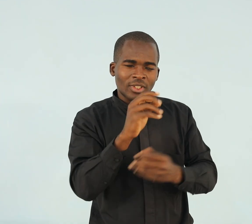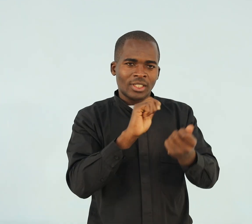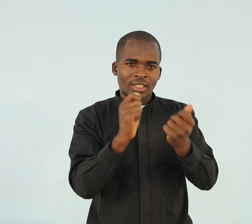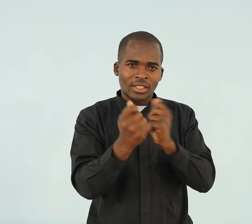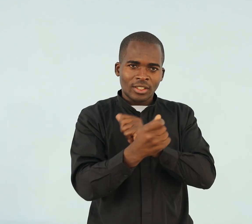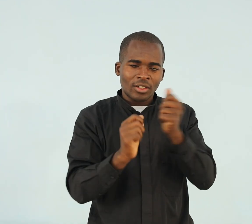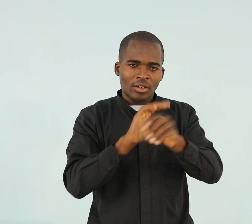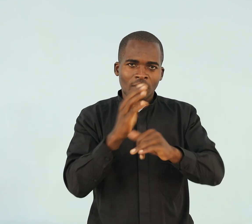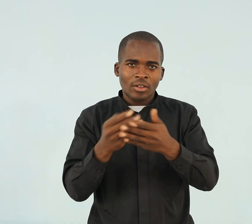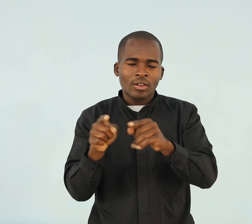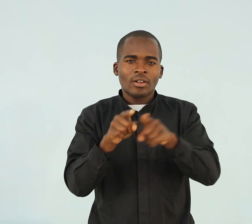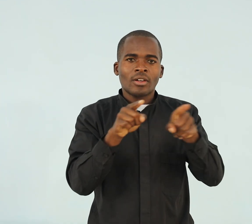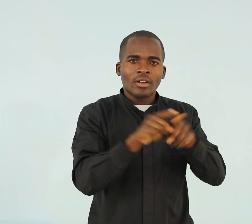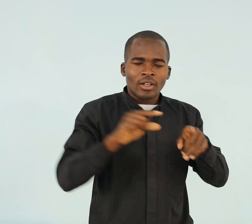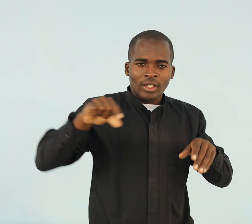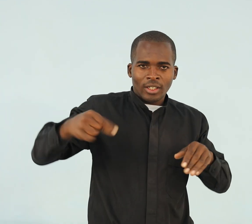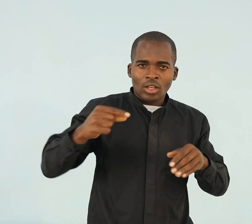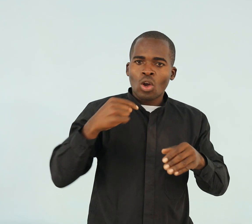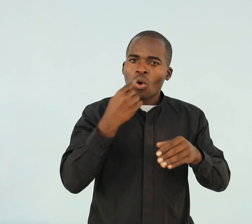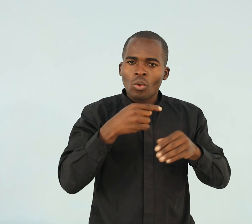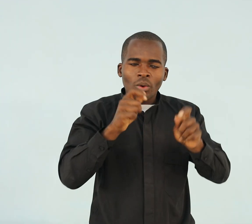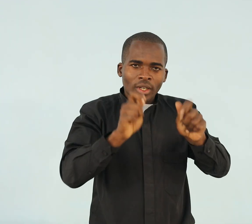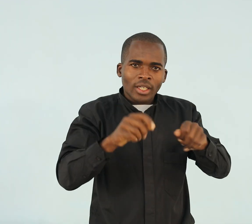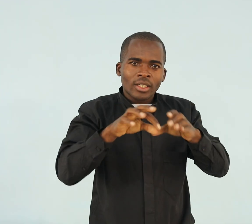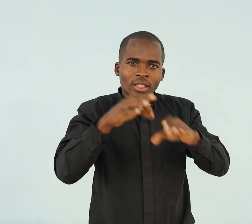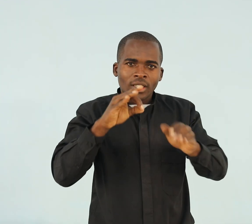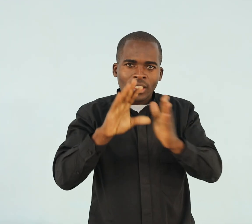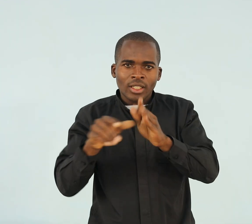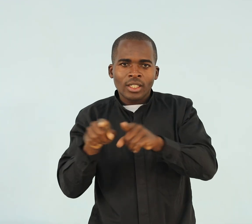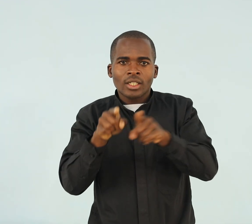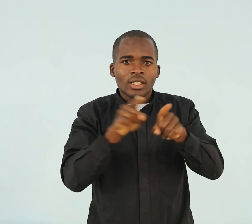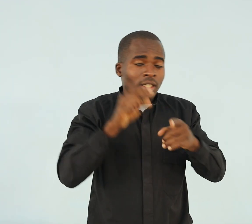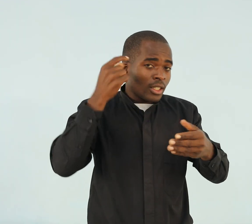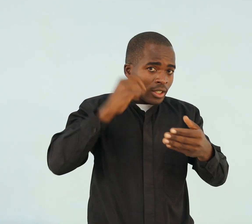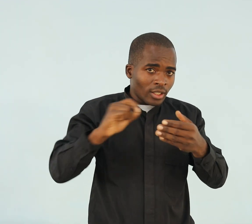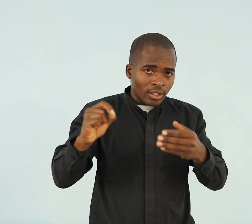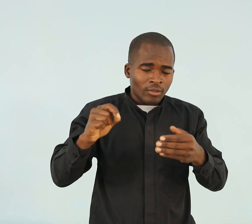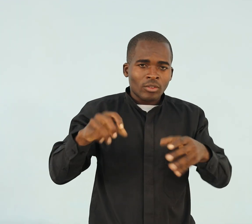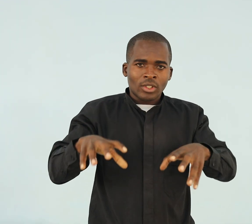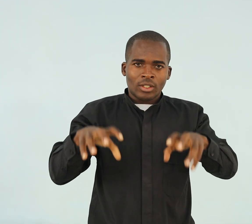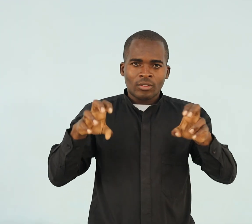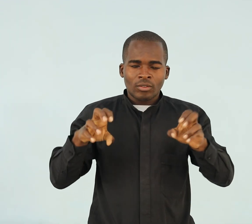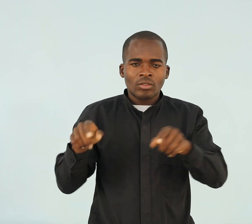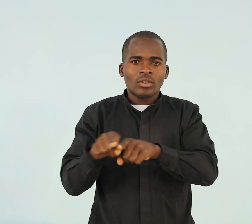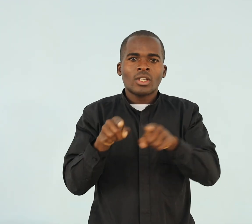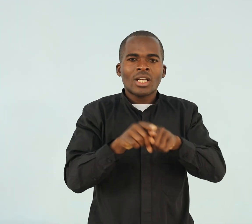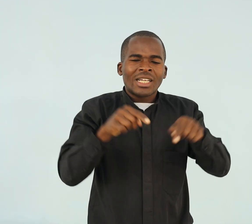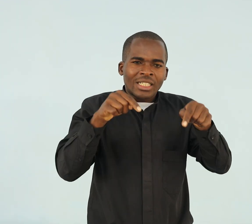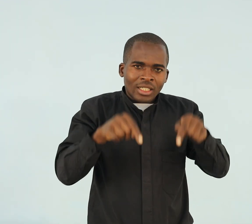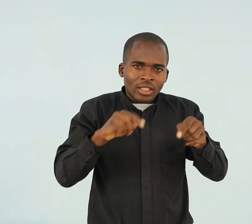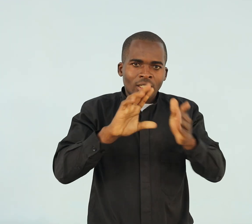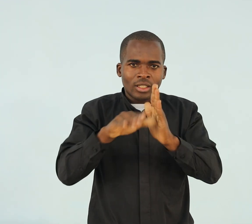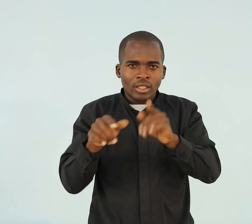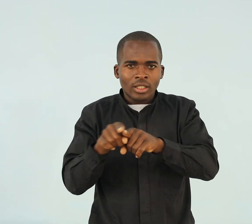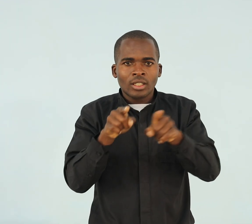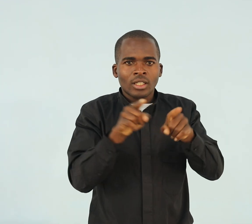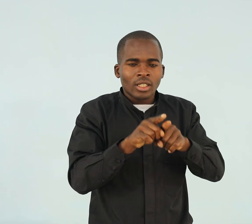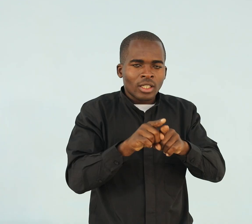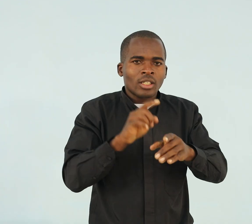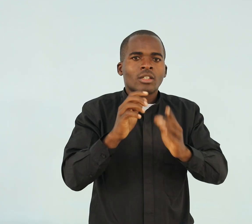for who can be appointed as secretary to the cabinet from the current 10 years of experience as a permanent